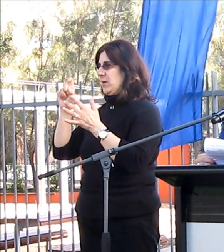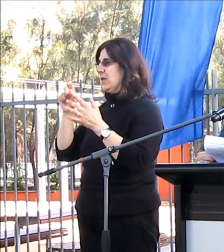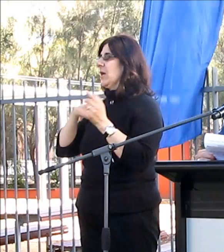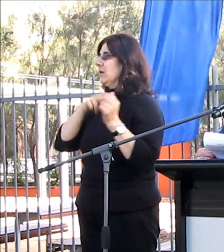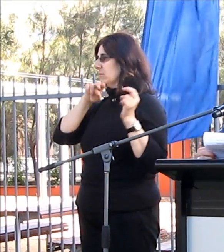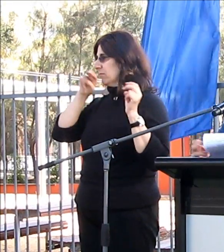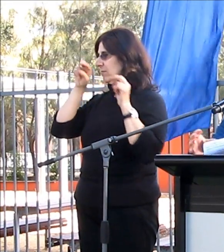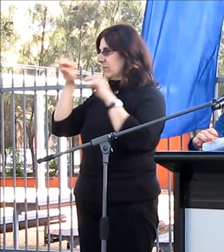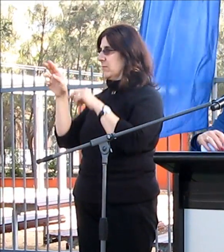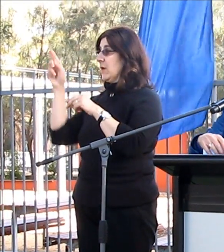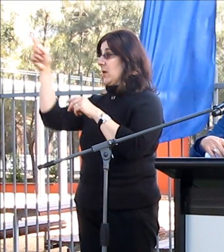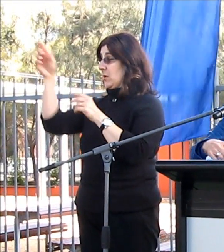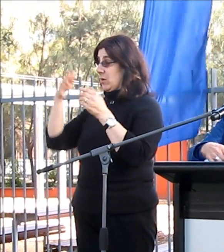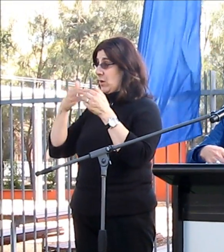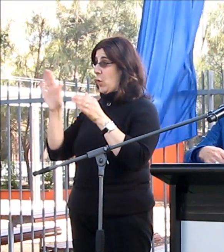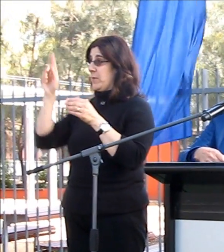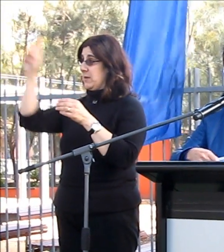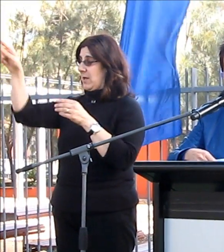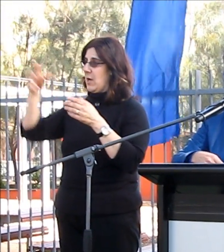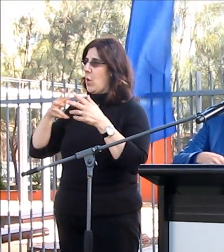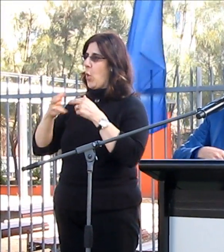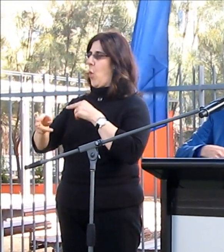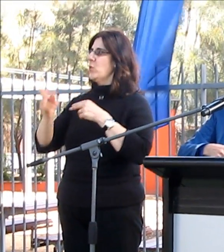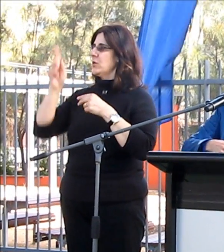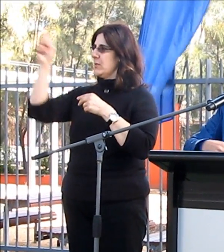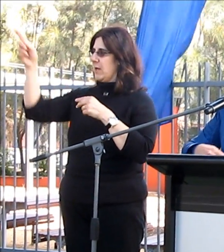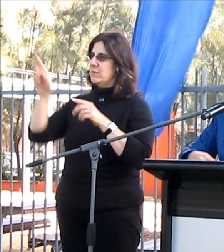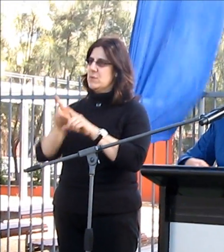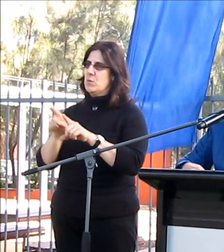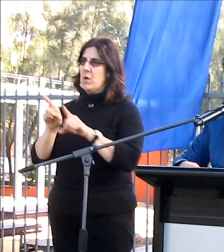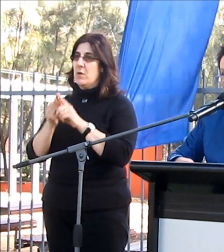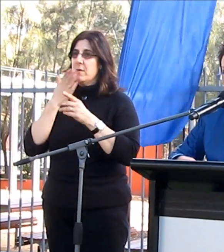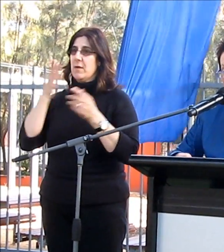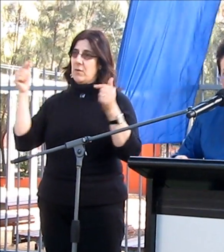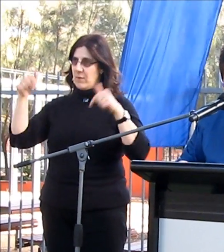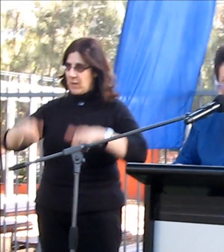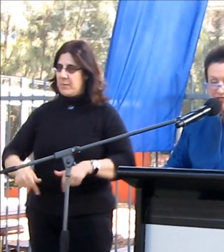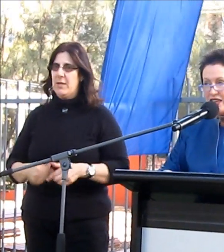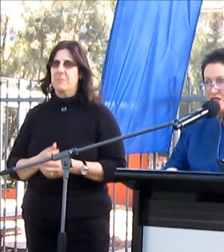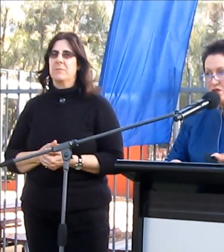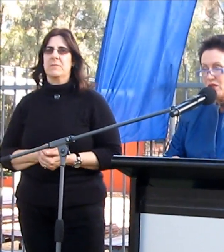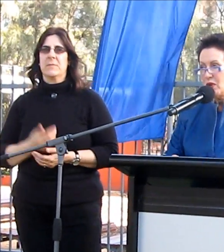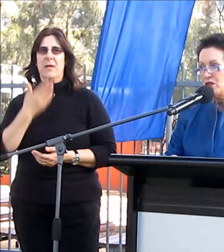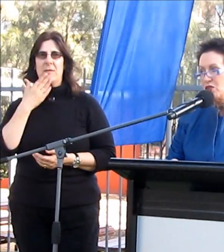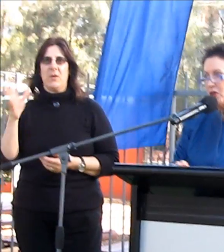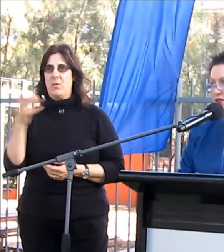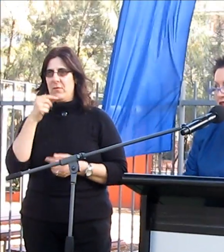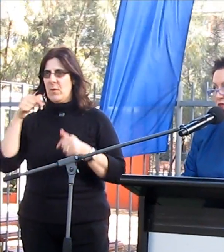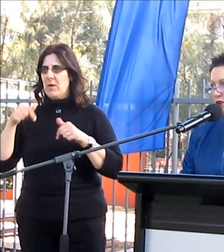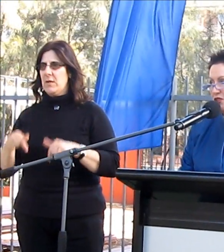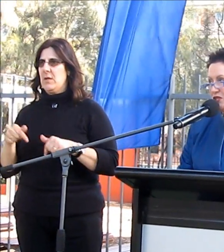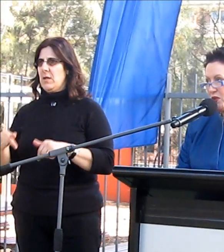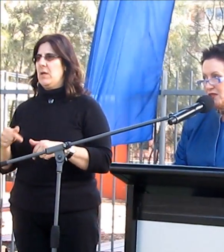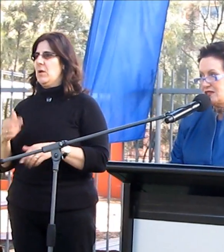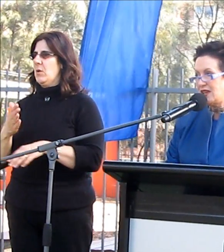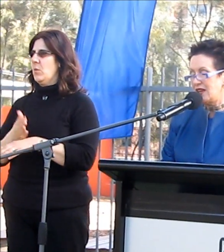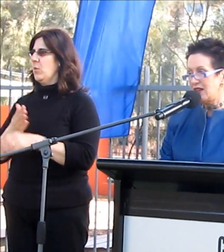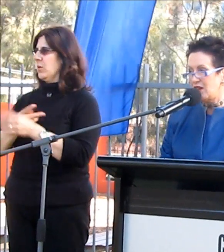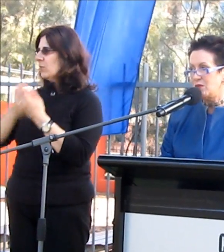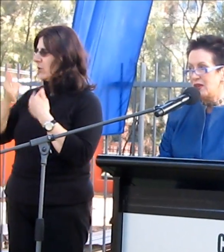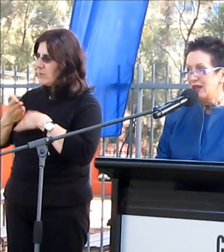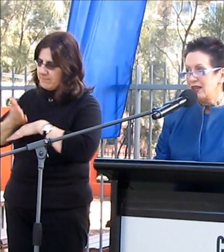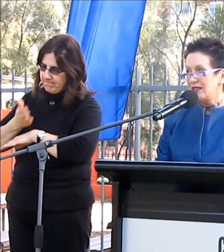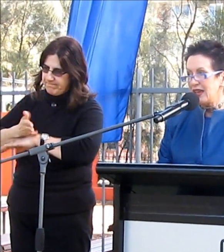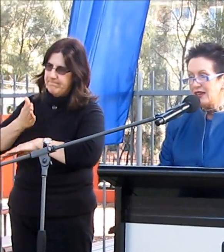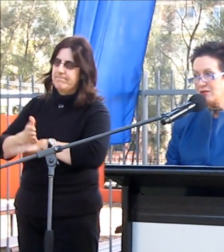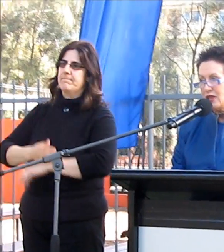to open Wallamalla Park. So thank you all for coming, and thank you to everyone who worked on these projects with us, and I